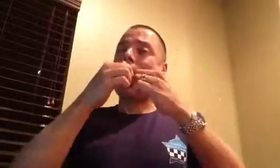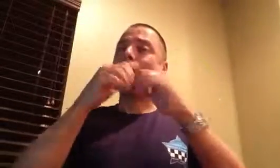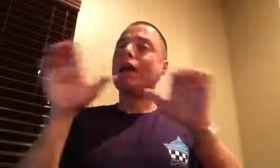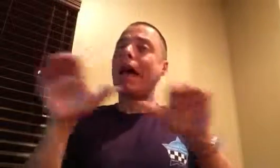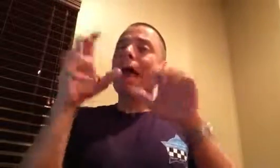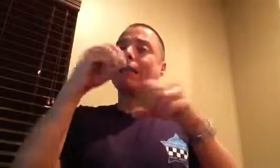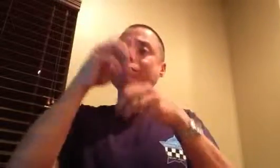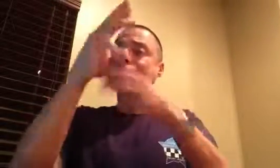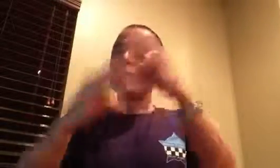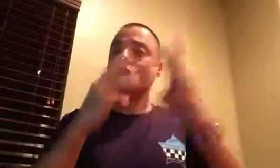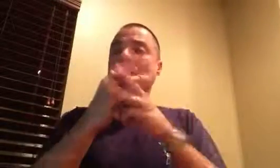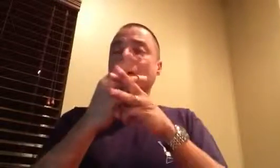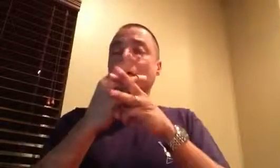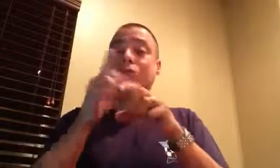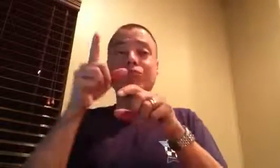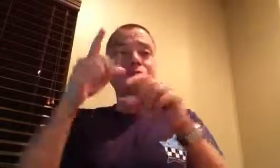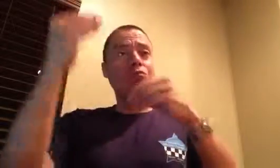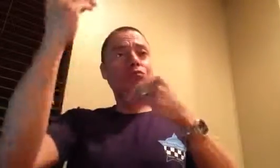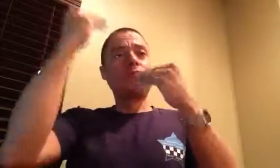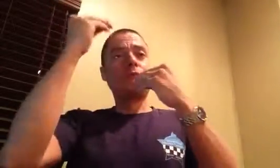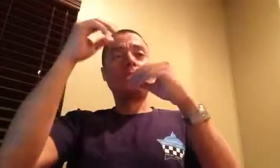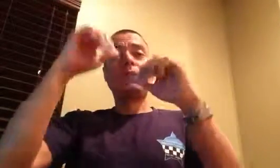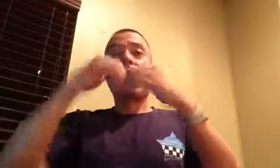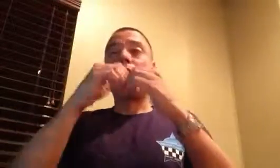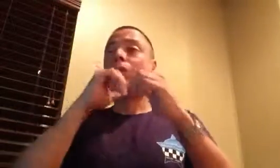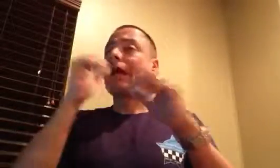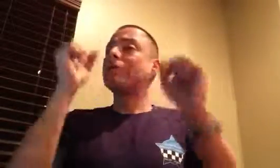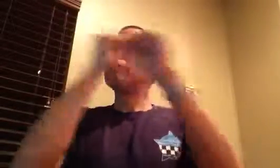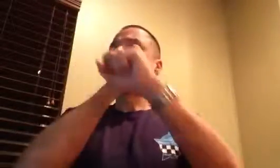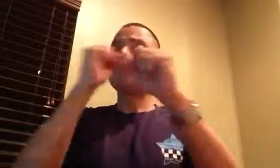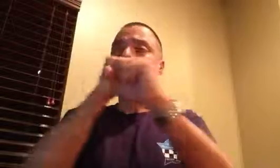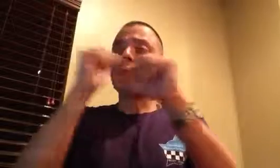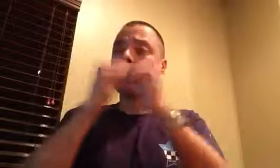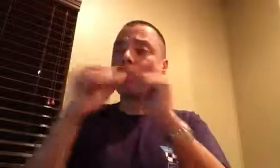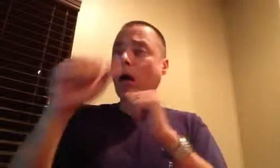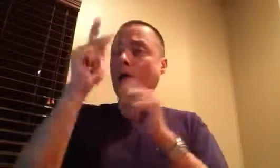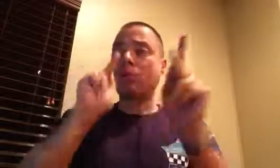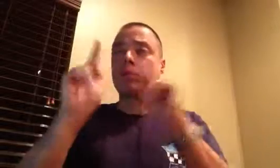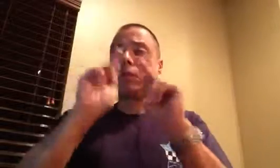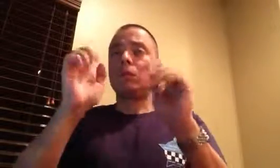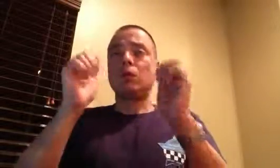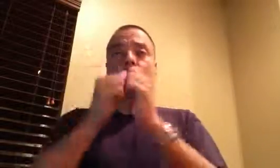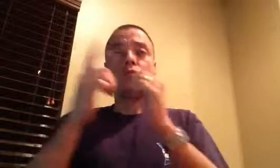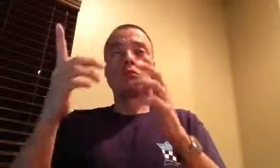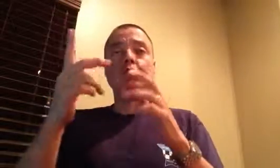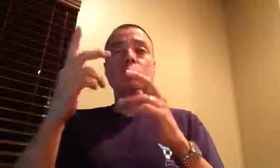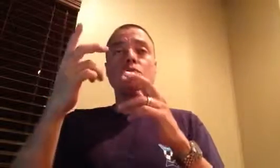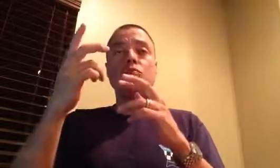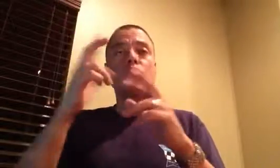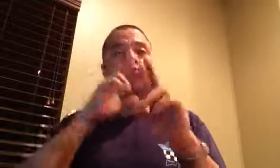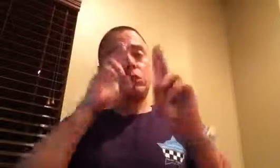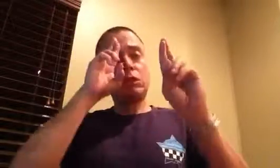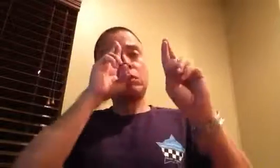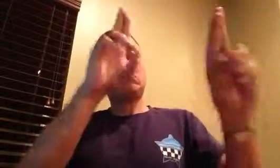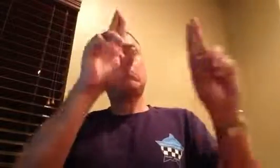to not fight with others, to work things out, to respect others, to clean up our